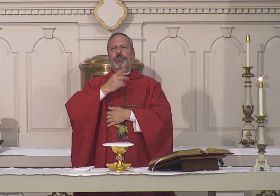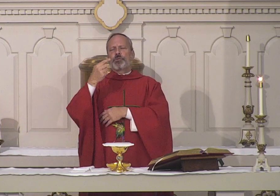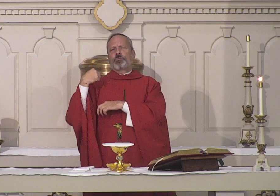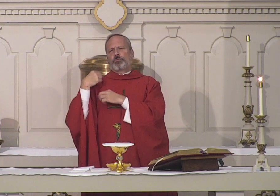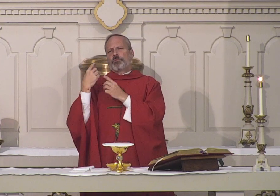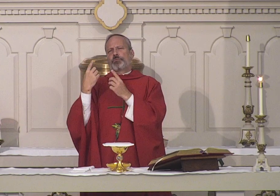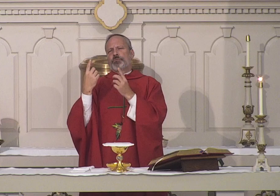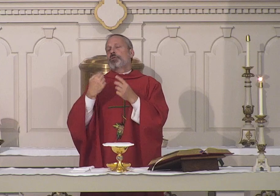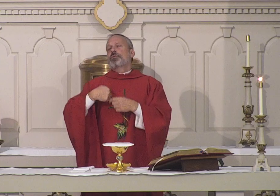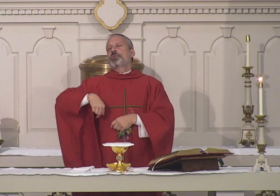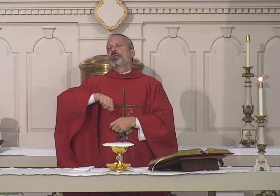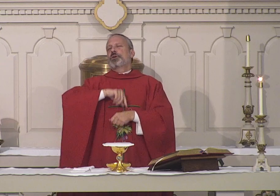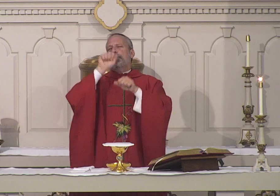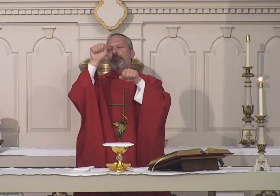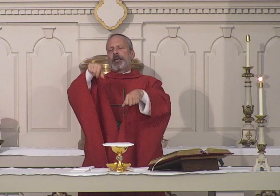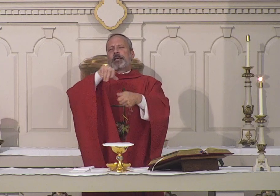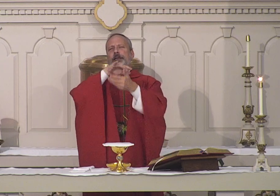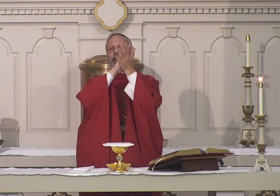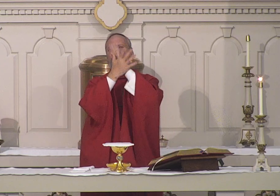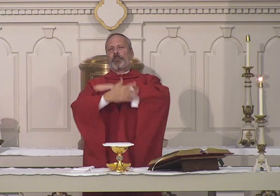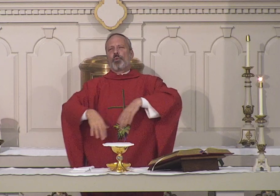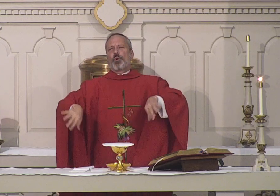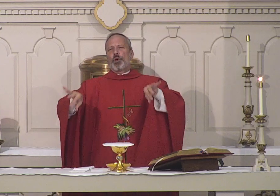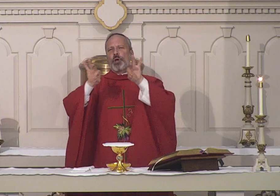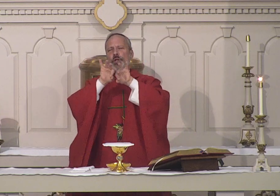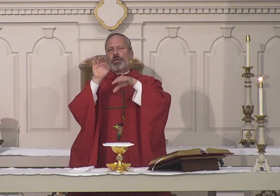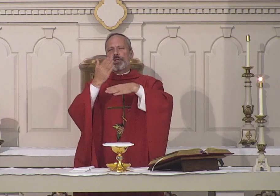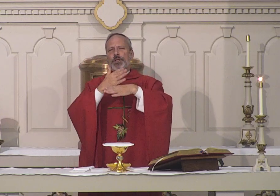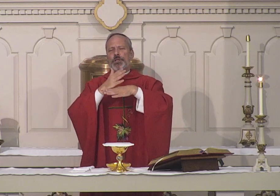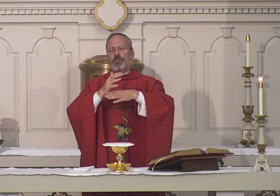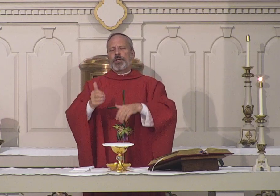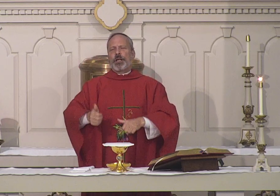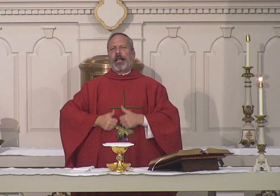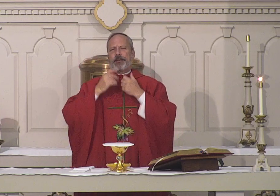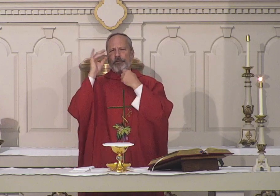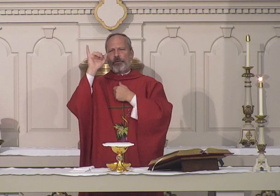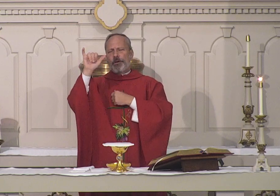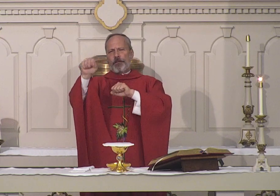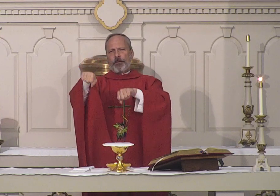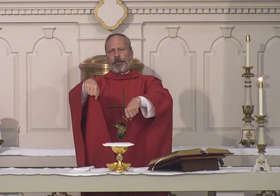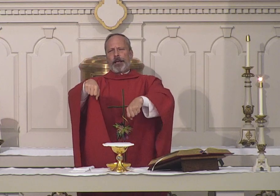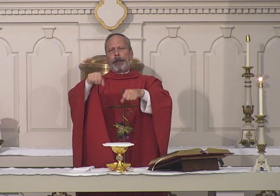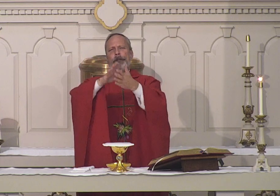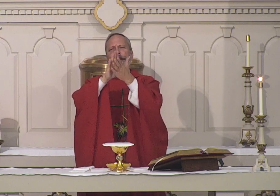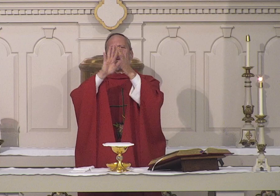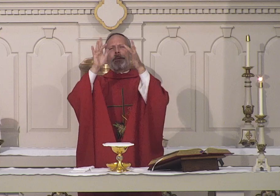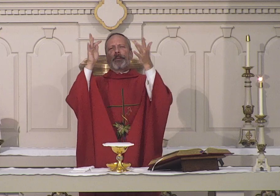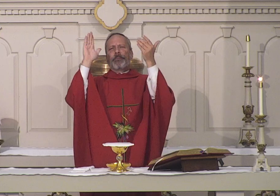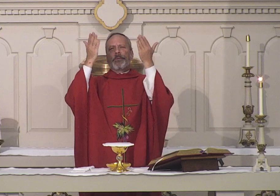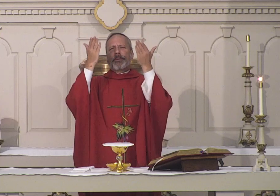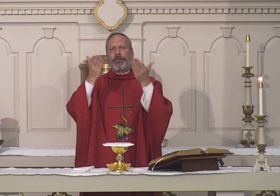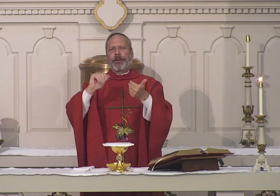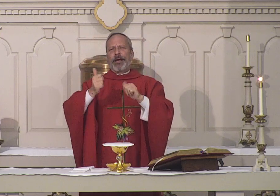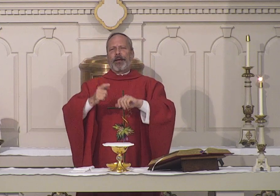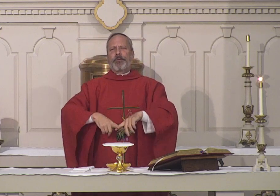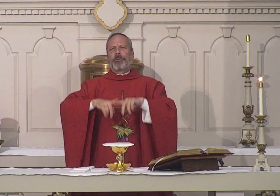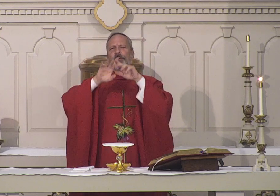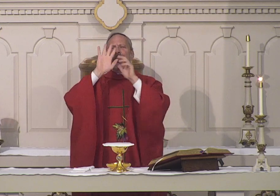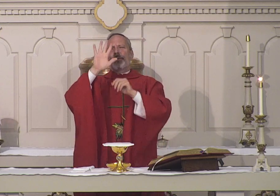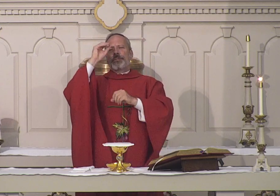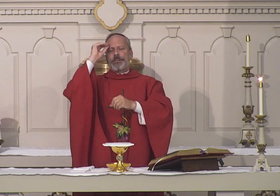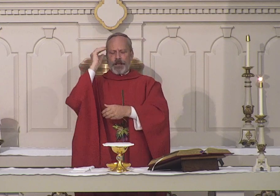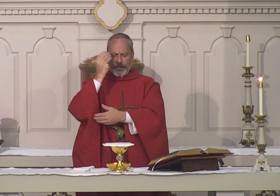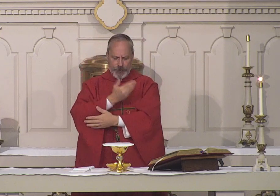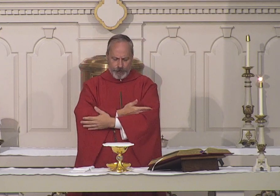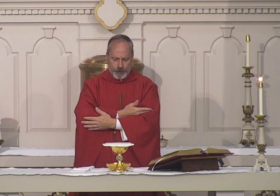the ages, we may merit to be co-heirs to eternal life. We may praise and glorify you through your